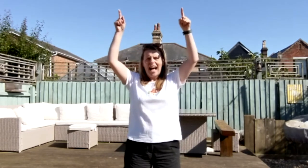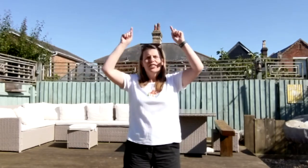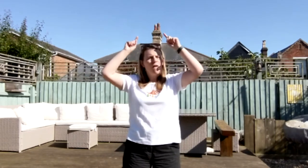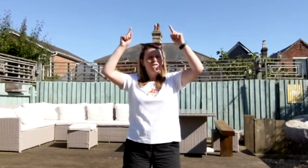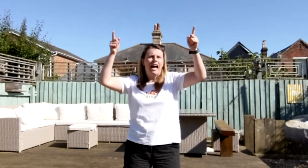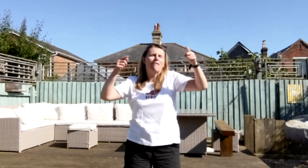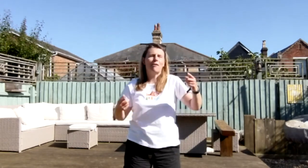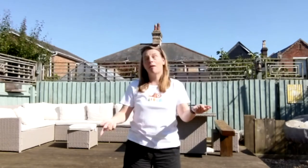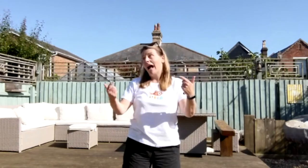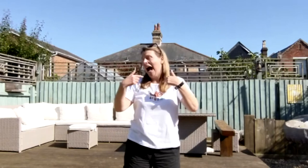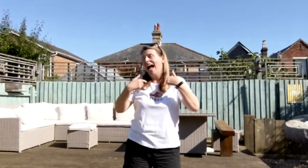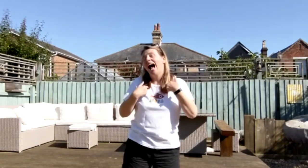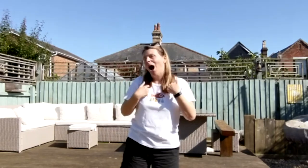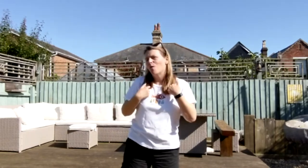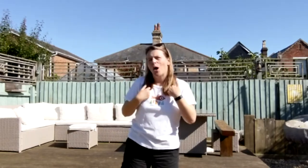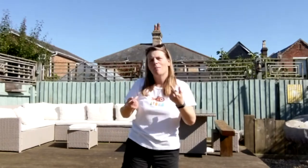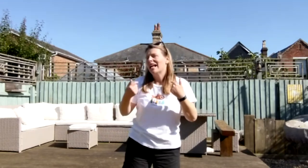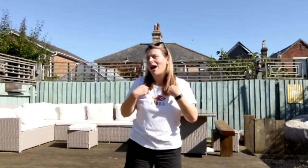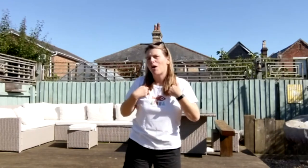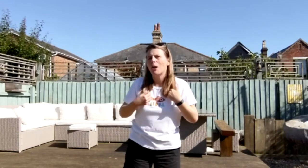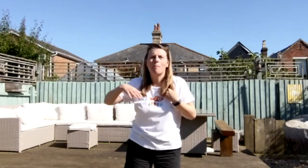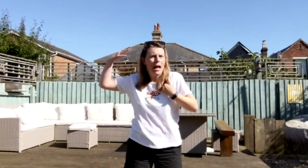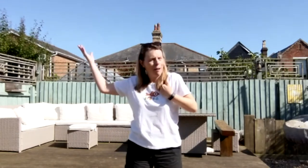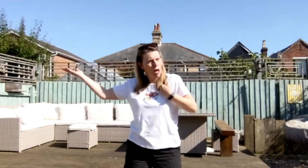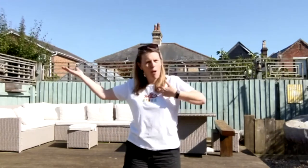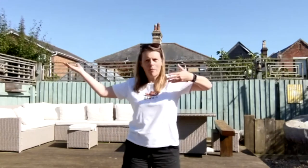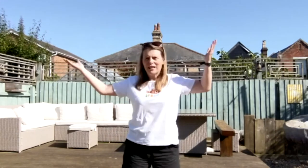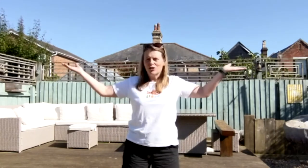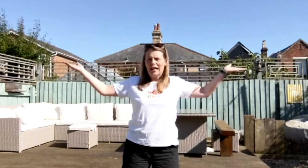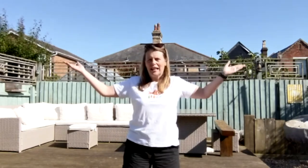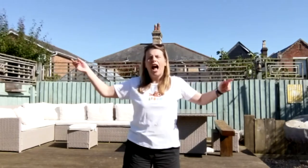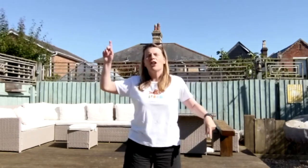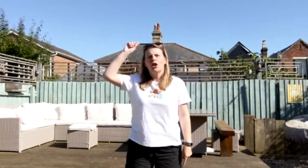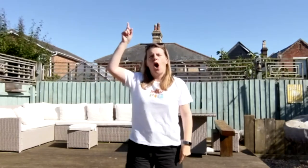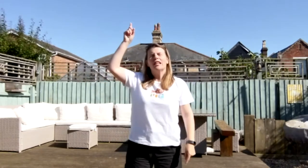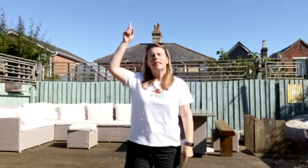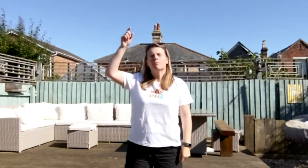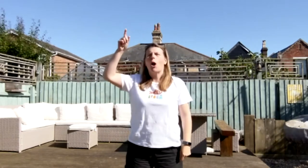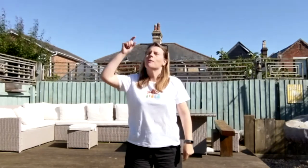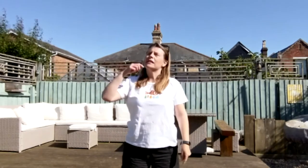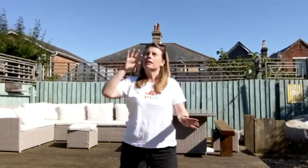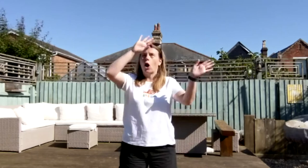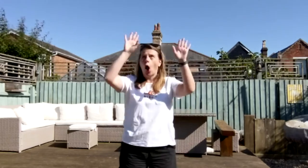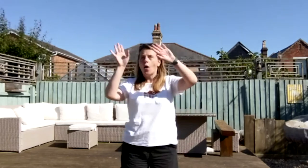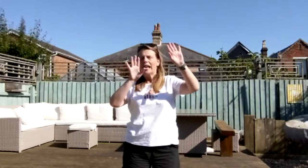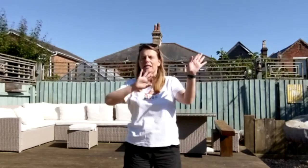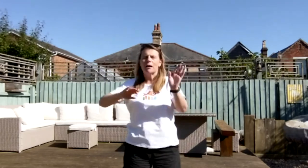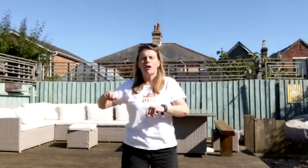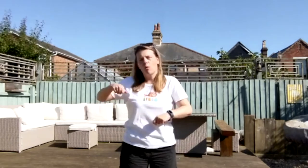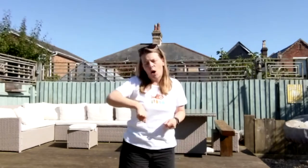sky so very, very high, I want to be a blooming tree. God has promised his Holy Spirit